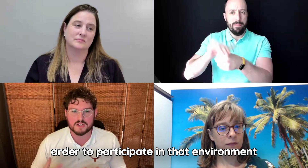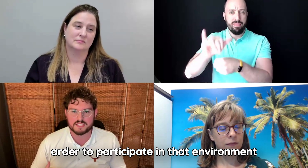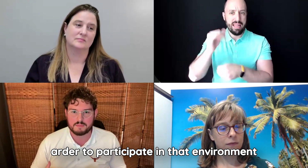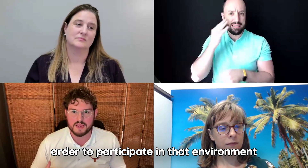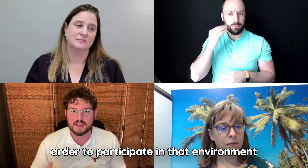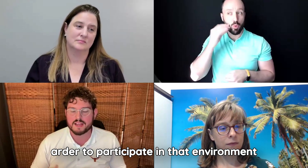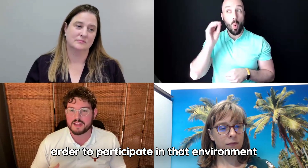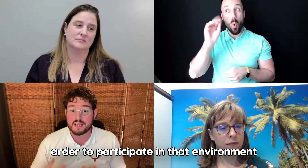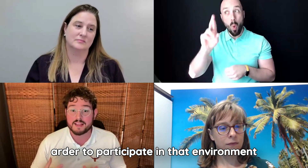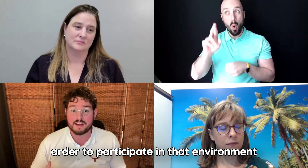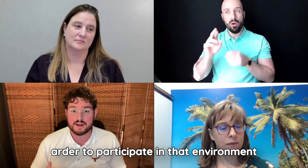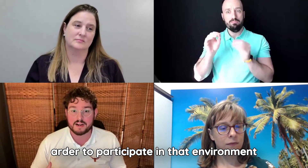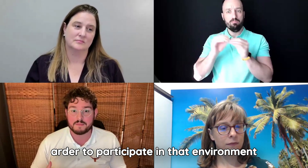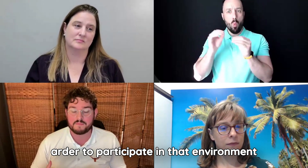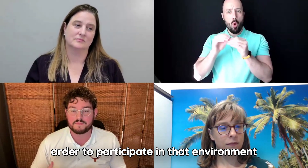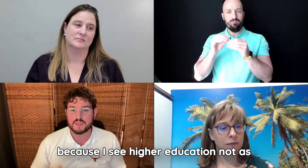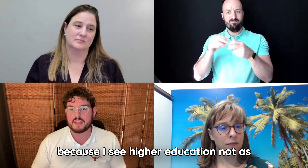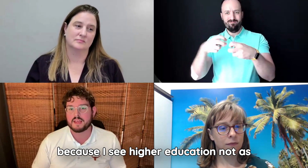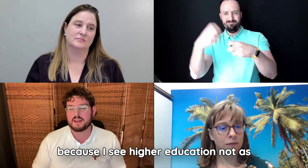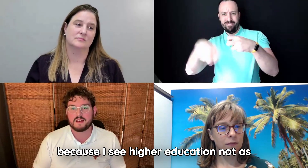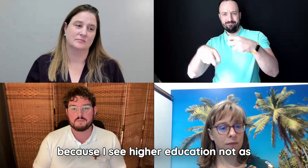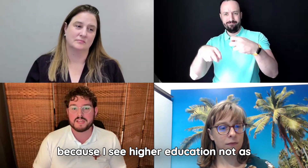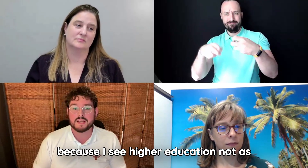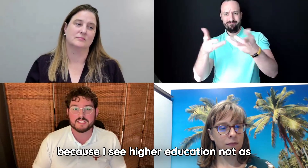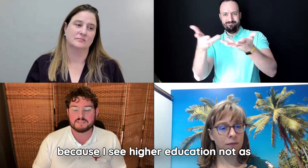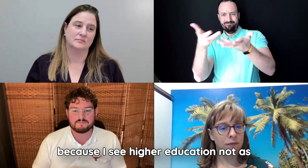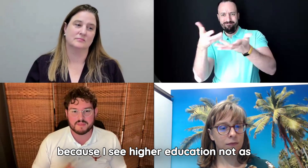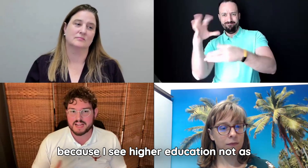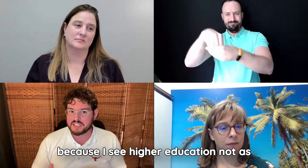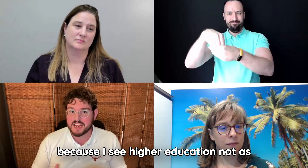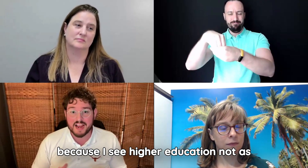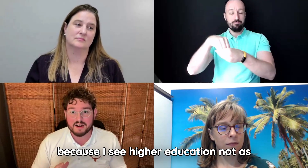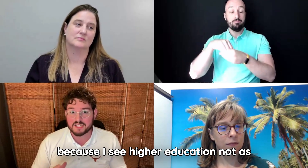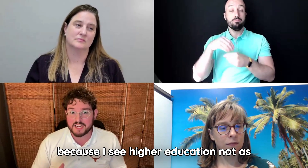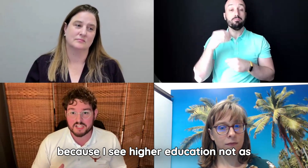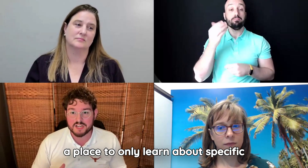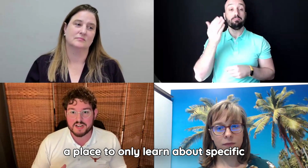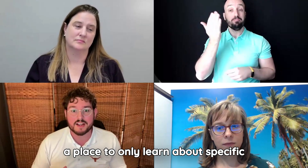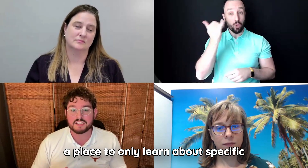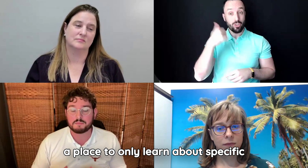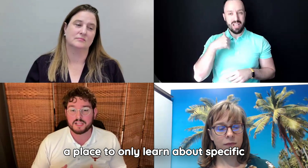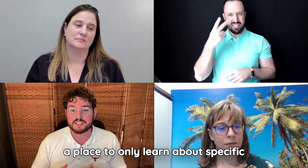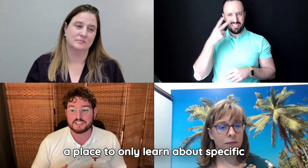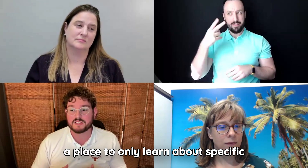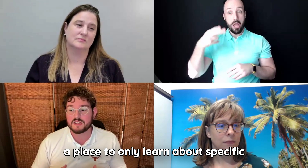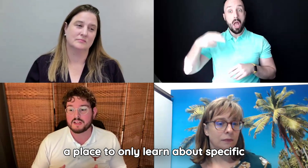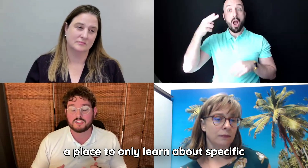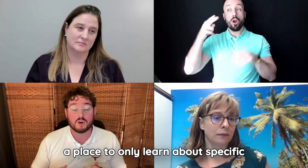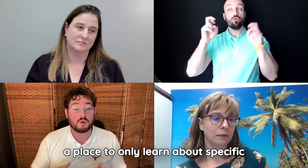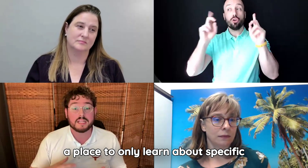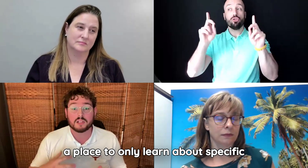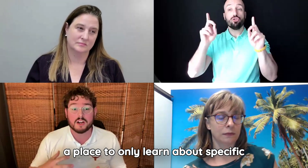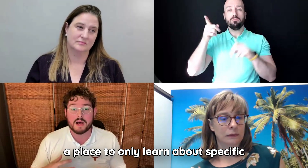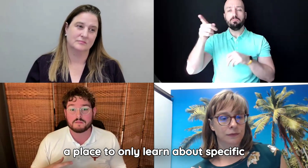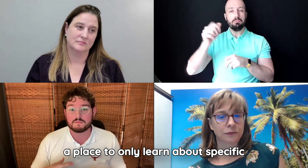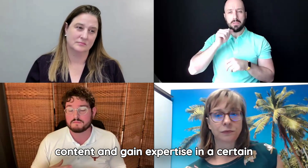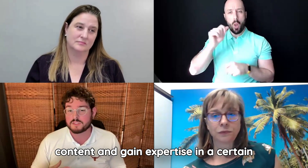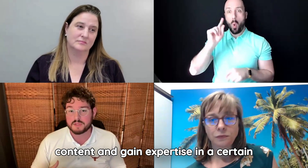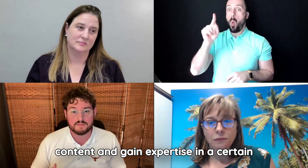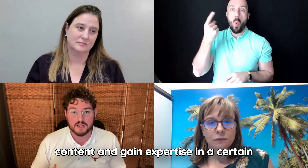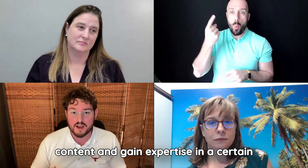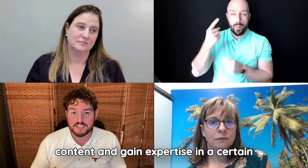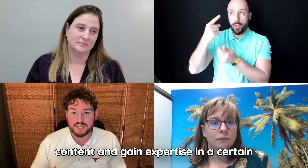harder to participate in that environment. Because I see higher education not as a place to only learn